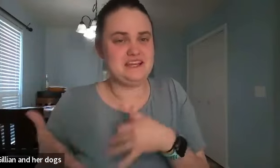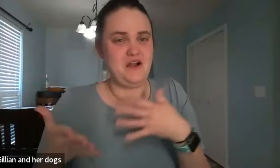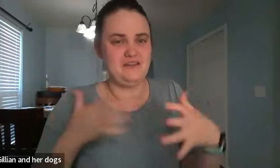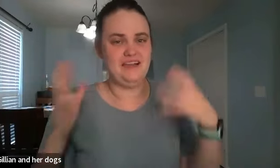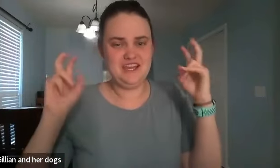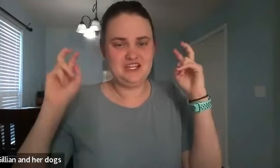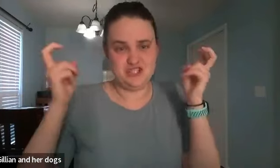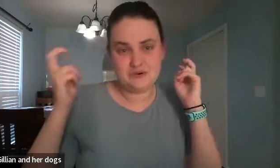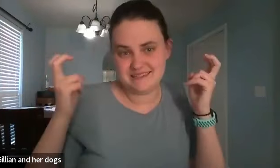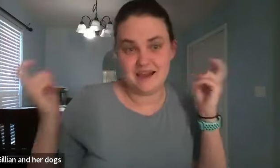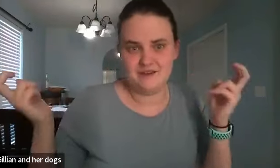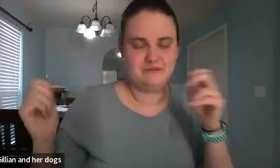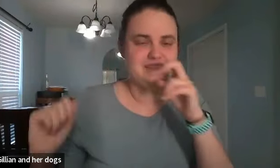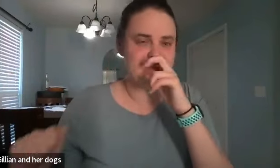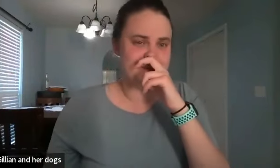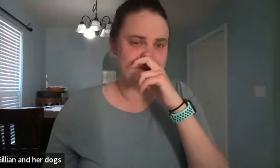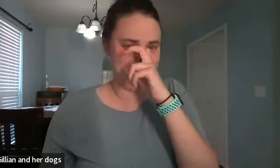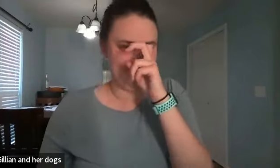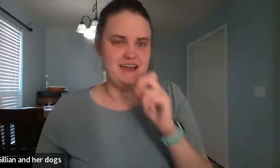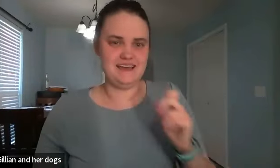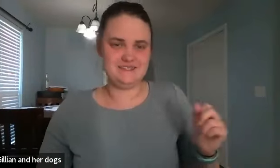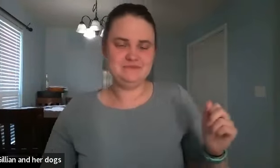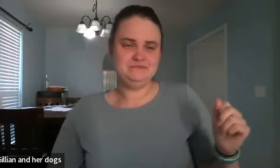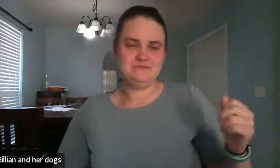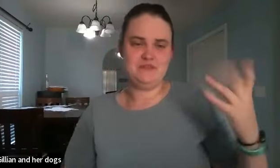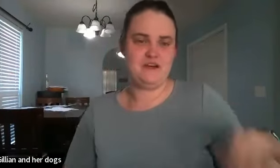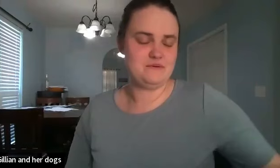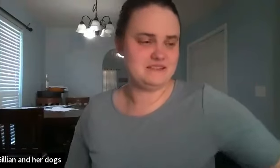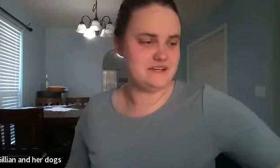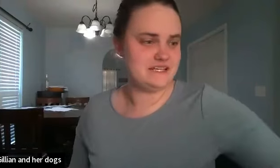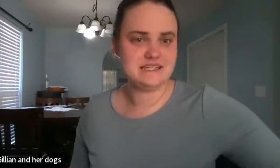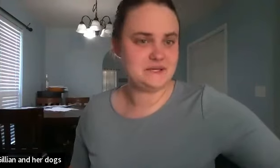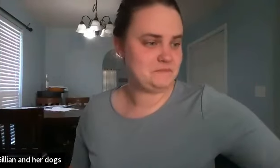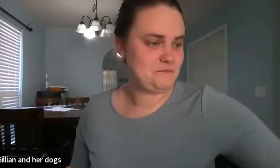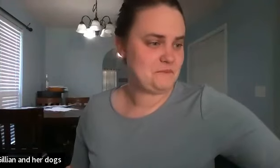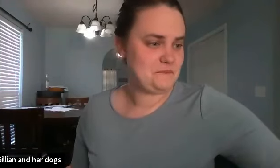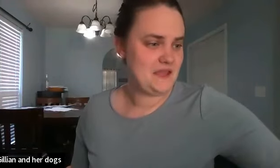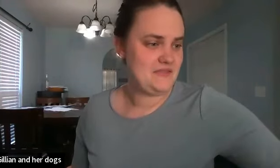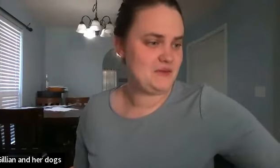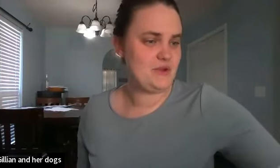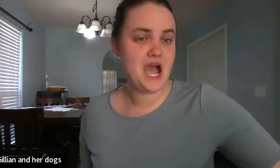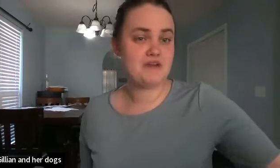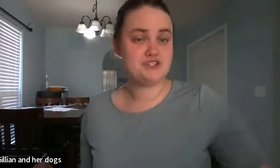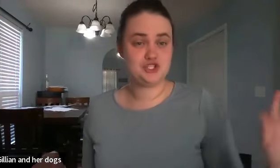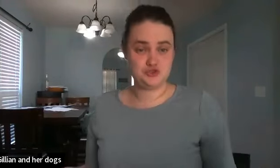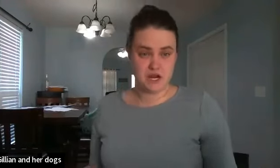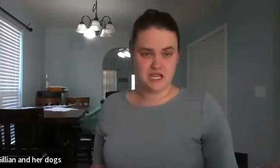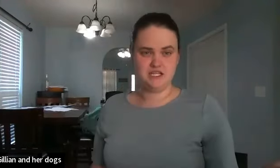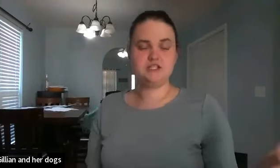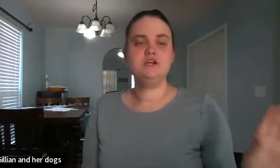like our like joke sign we would sign to each other in class. We thought that was the funniest thing. Then we have strange.